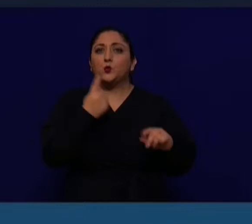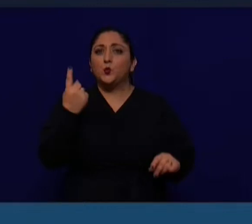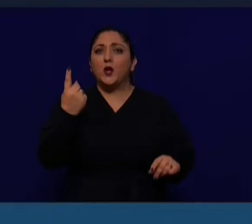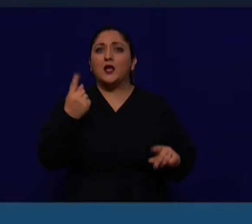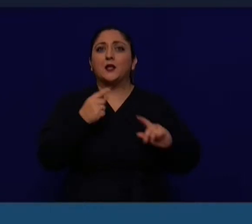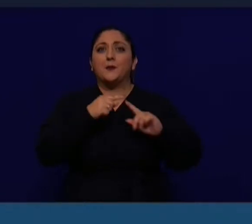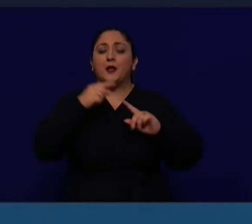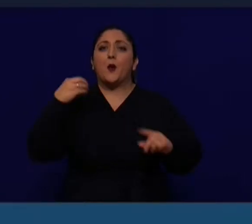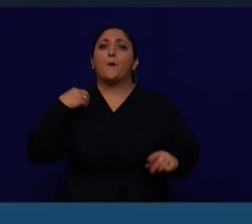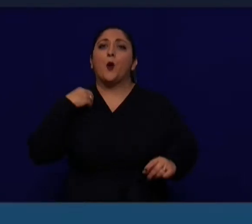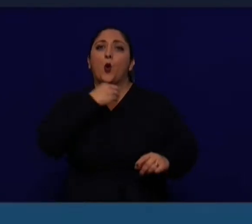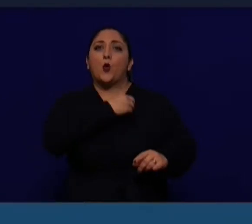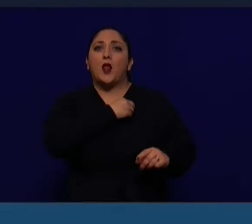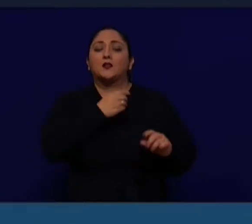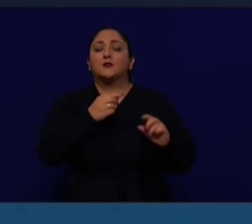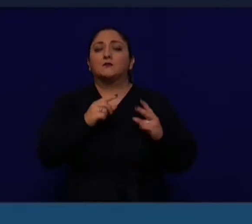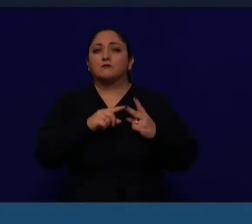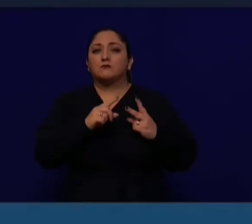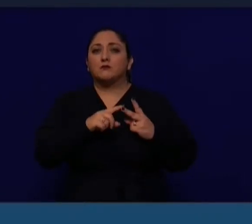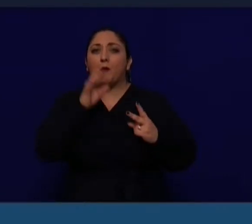u persuna mill-Bulgarija.